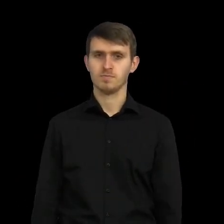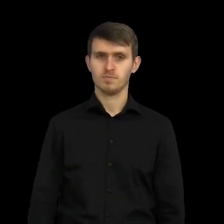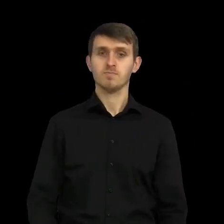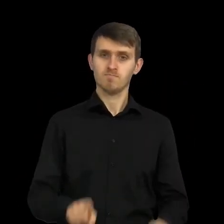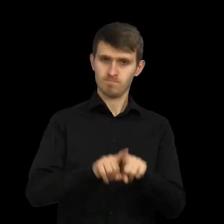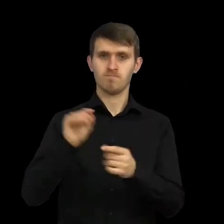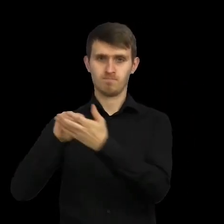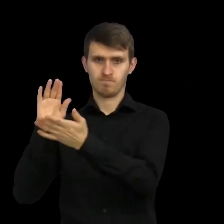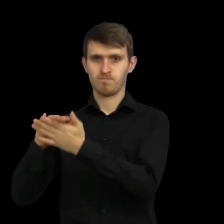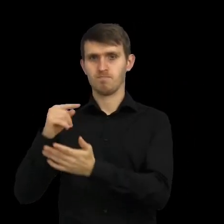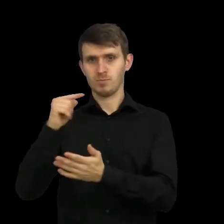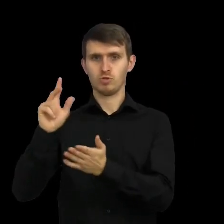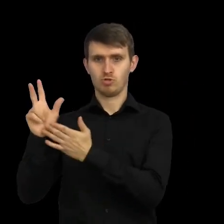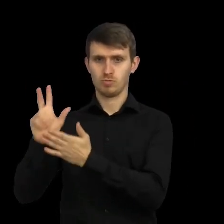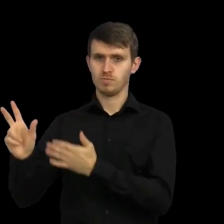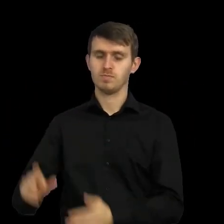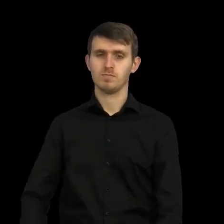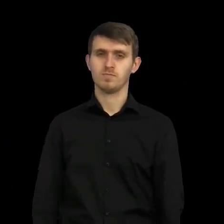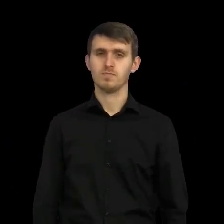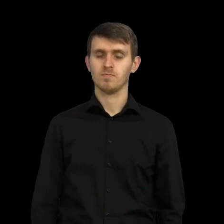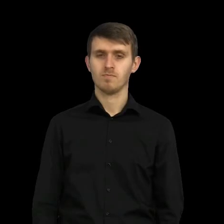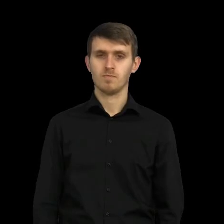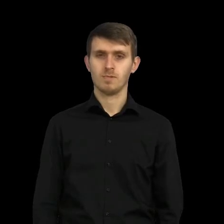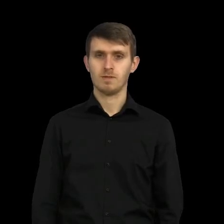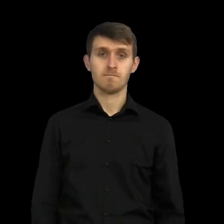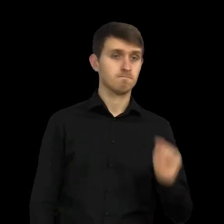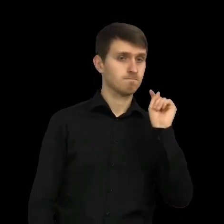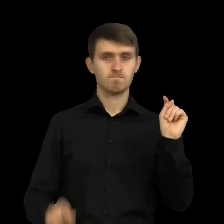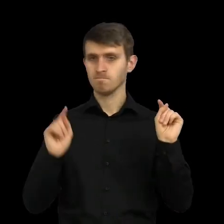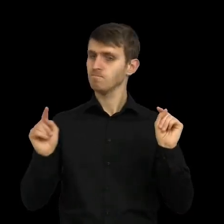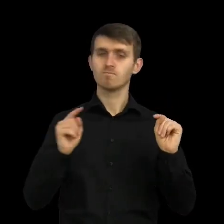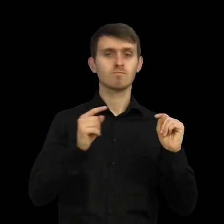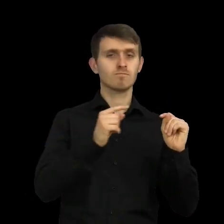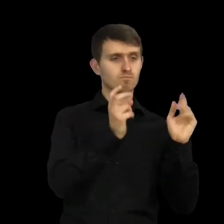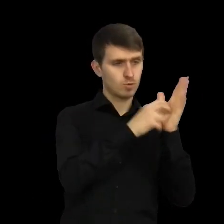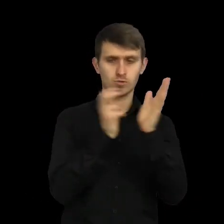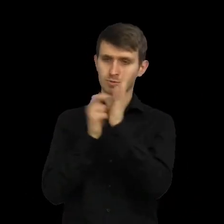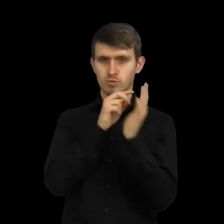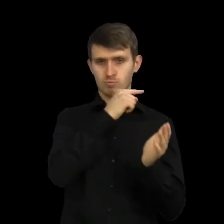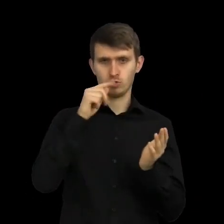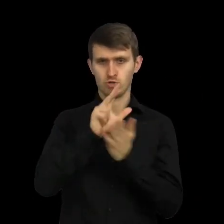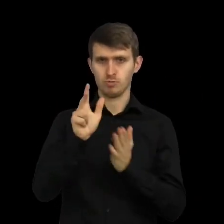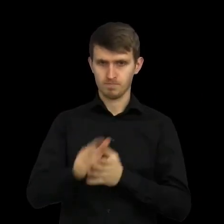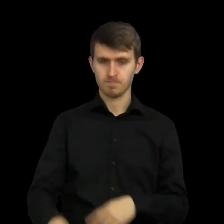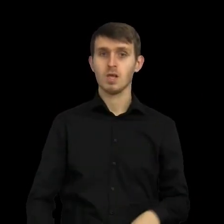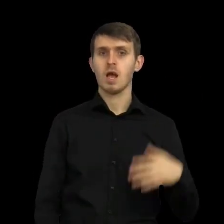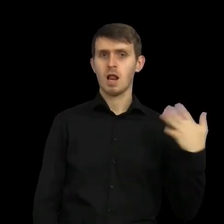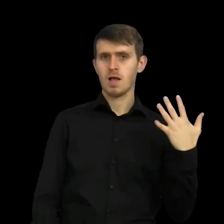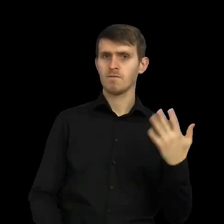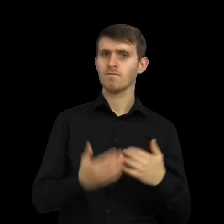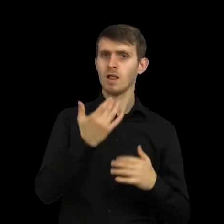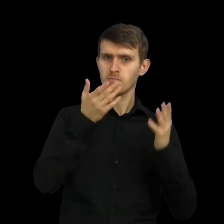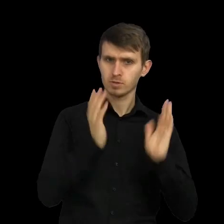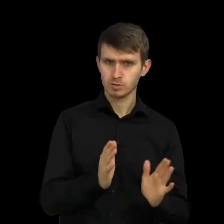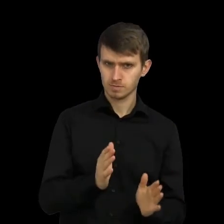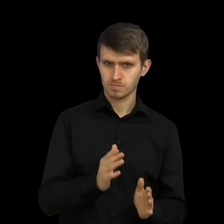side of an equation, you have to do to the right-hand side. So we're going to have to divide both sides of the equation by negative 13. Now,